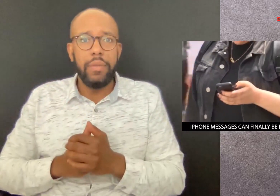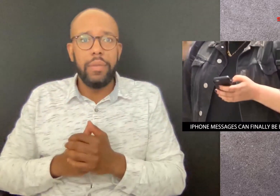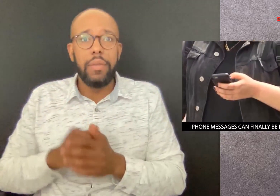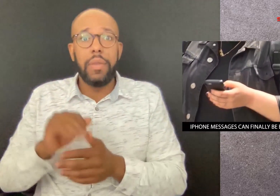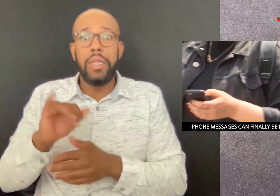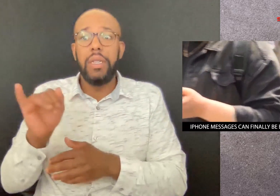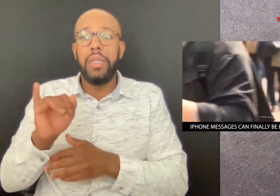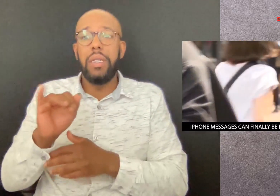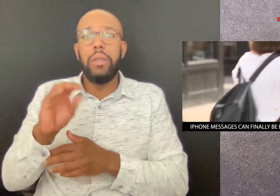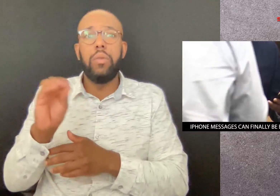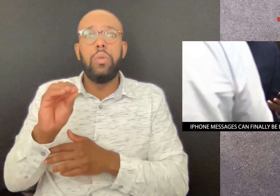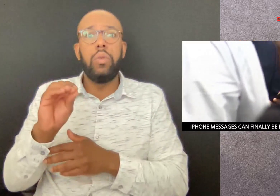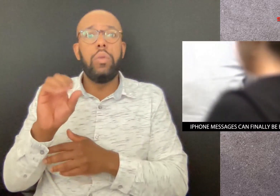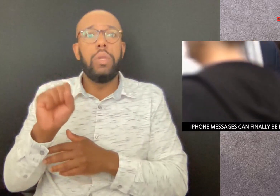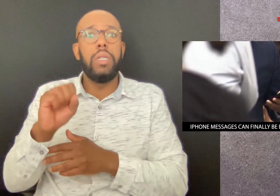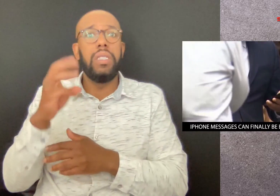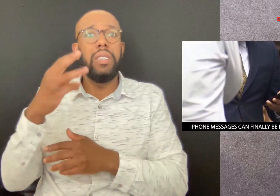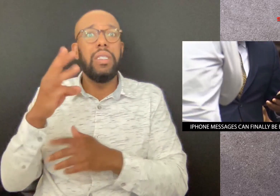elsewhere such as into i message